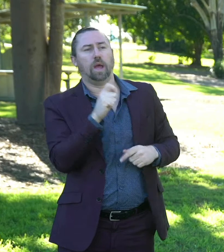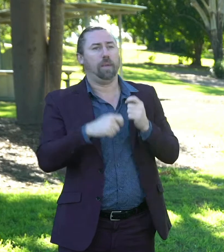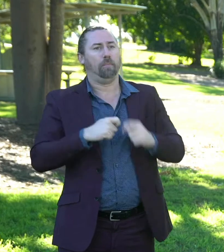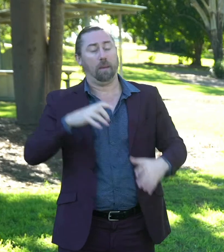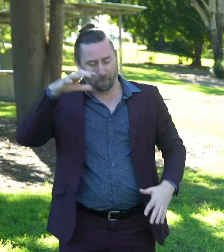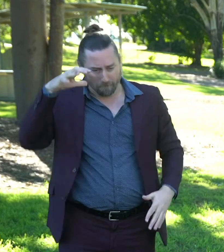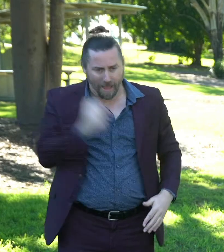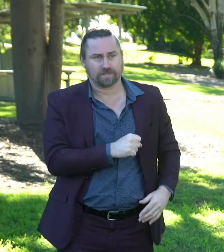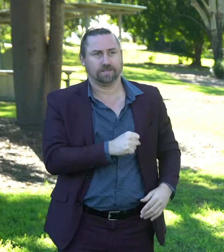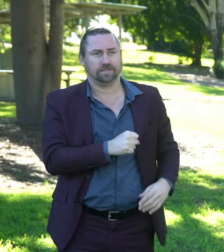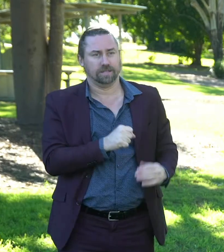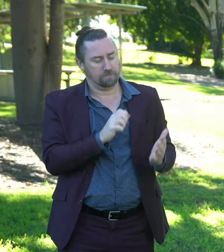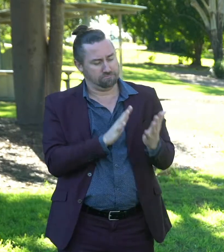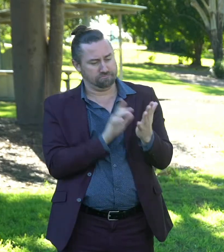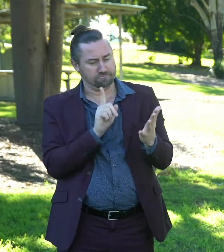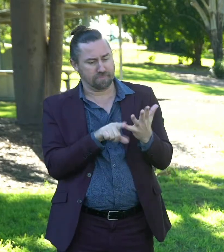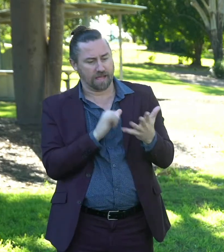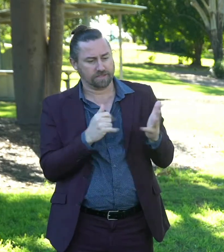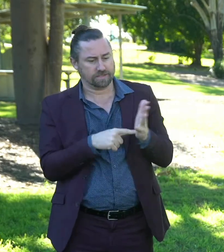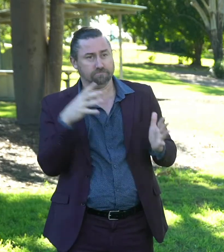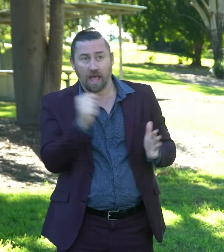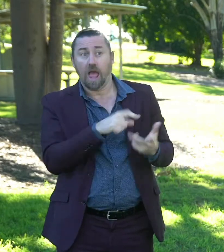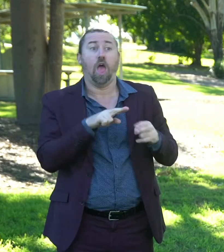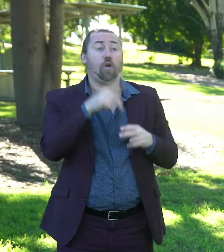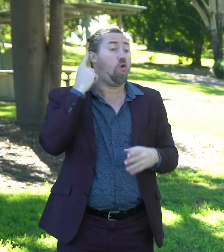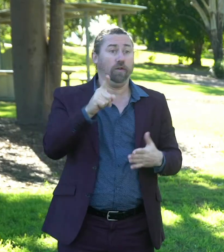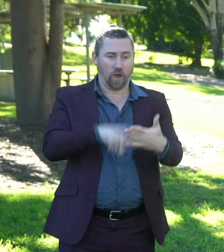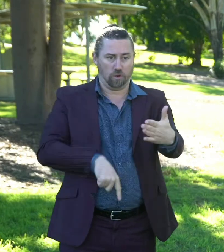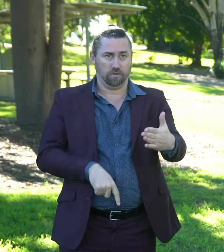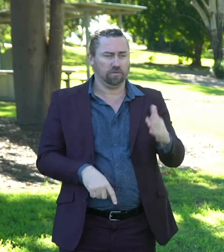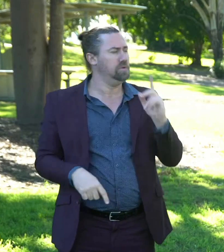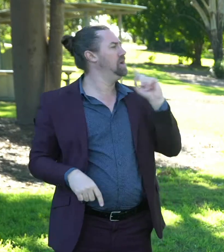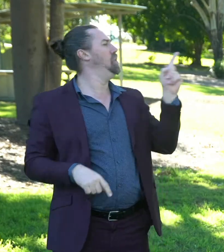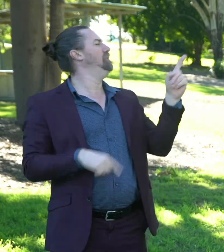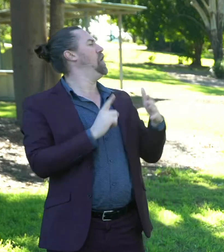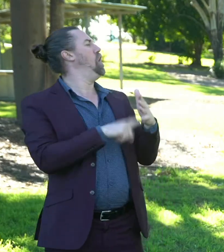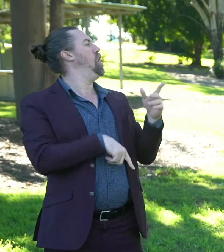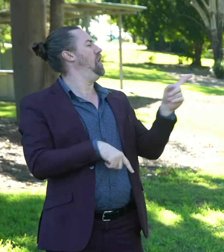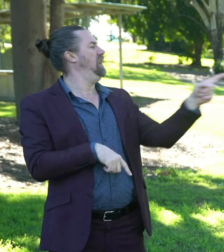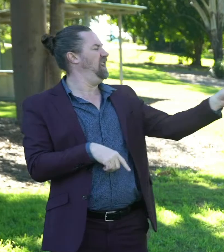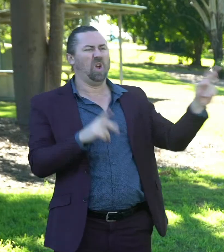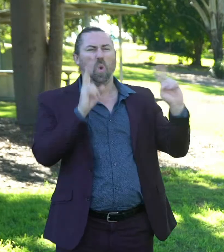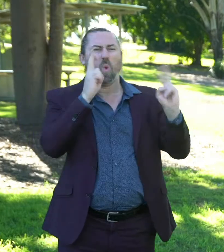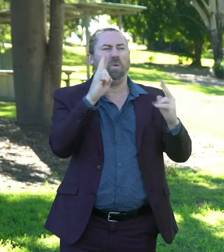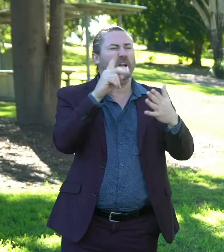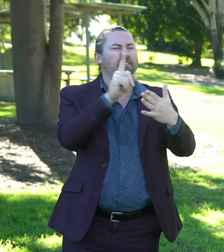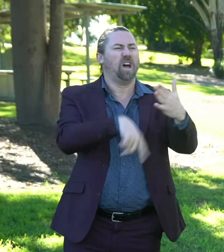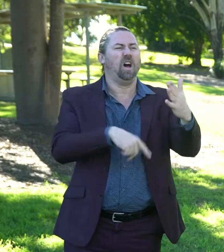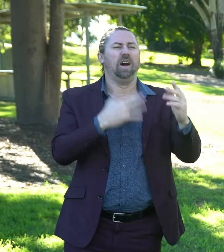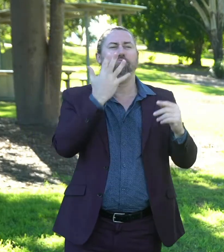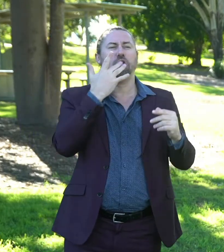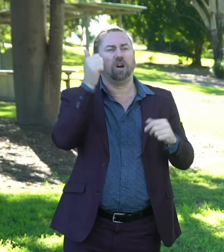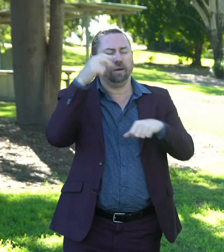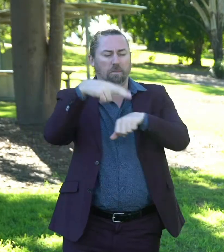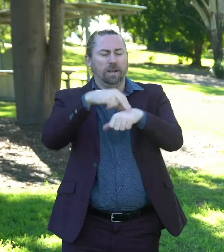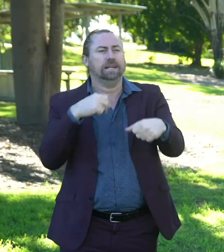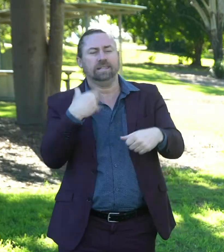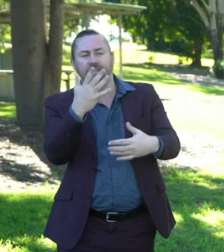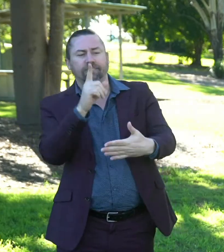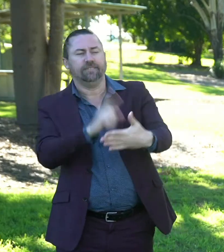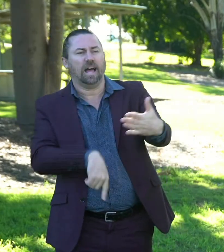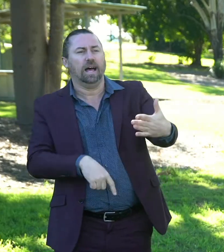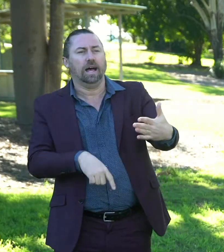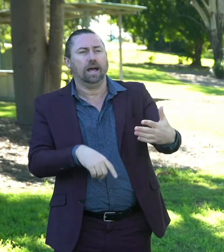is a must and there are fines. What are the fines? They're the standard fines that police have been issuing